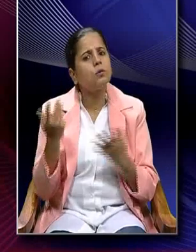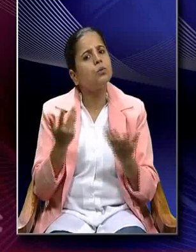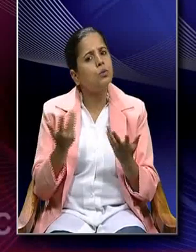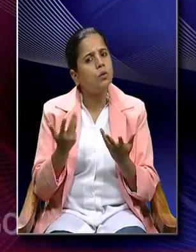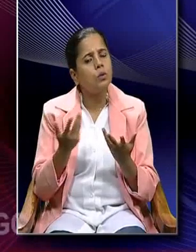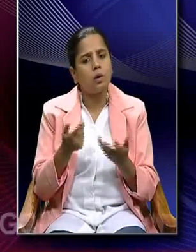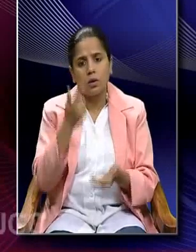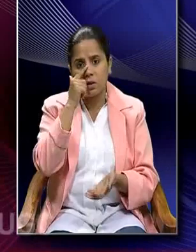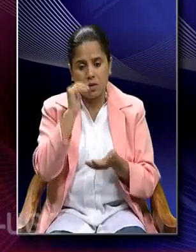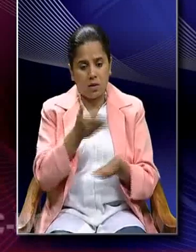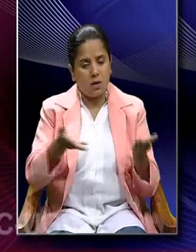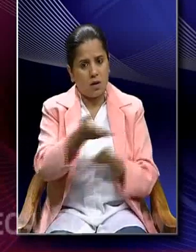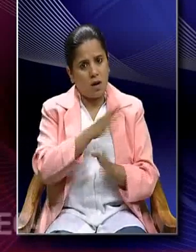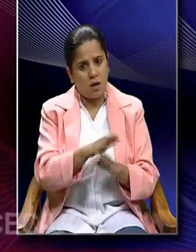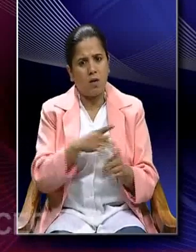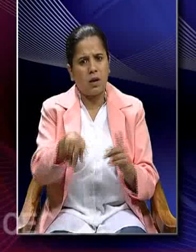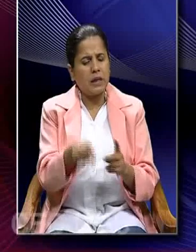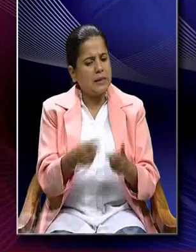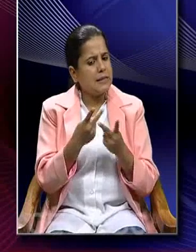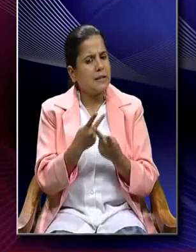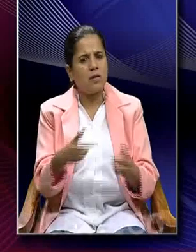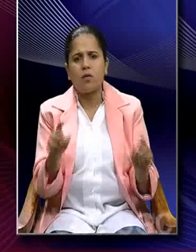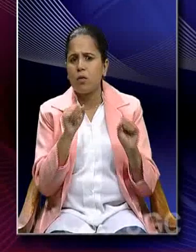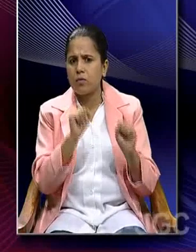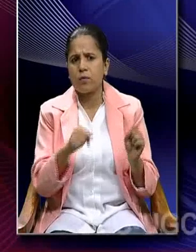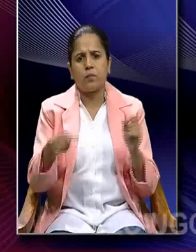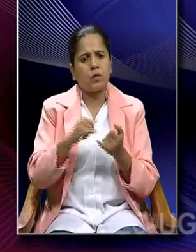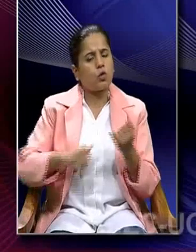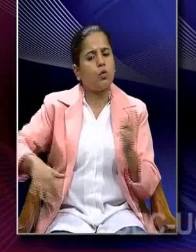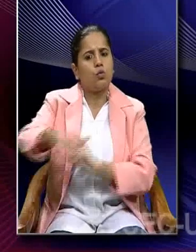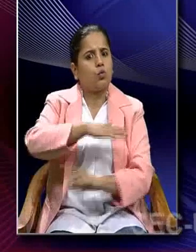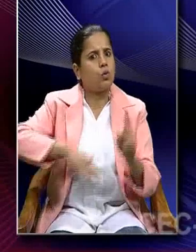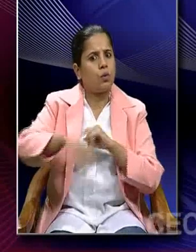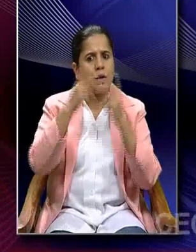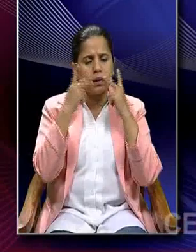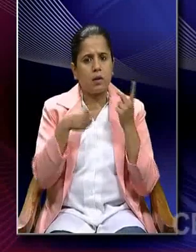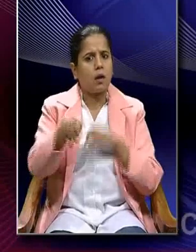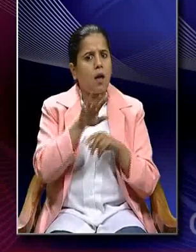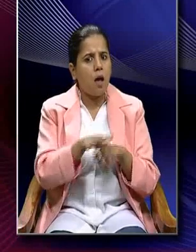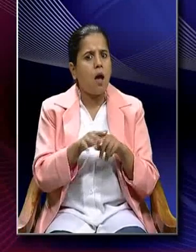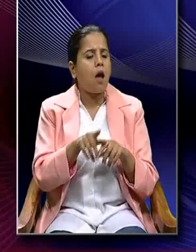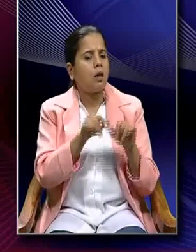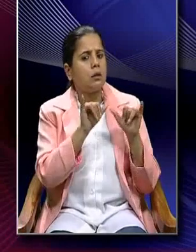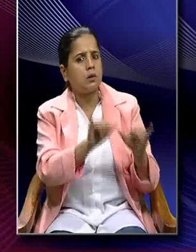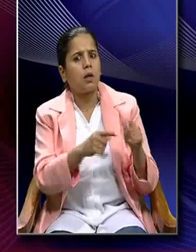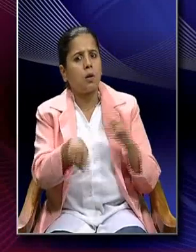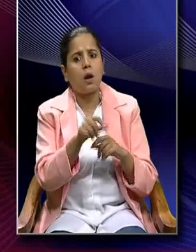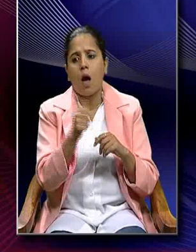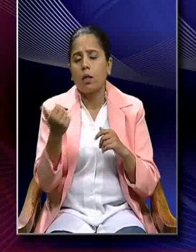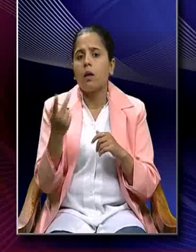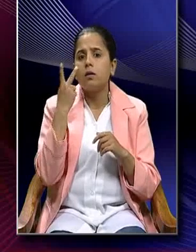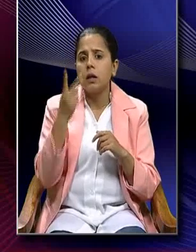child is located very differently in society as compared to other